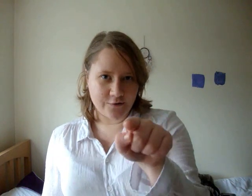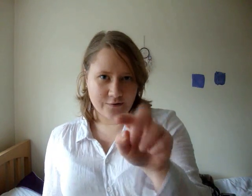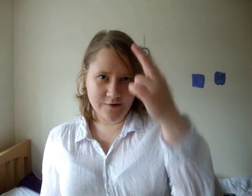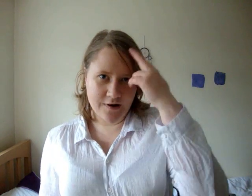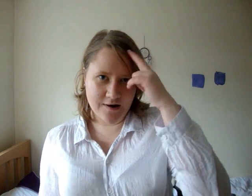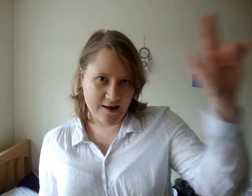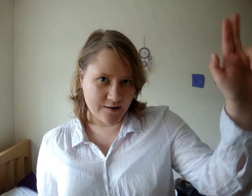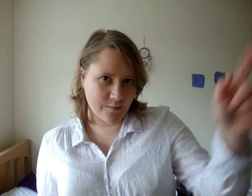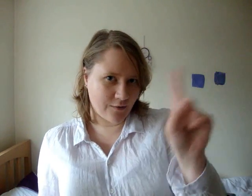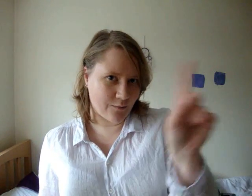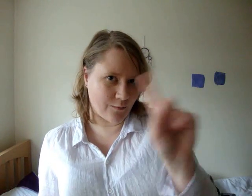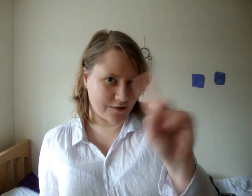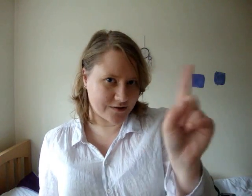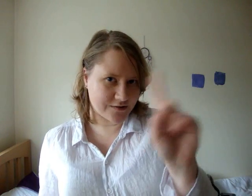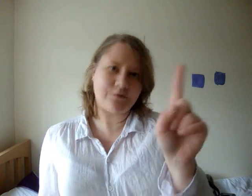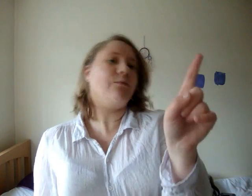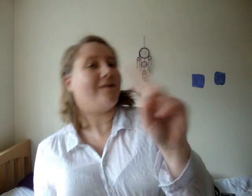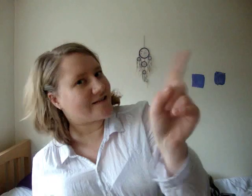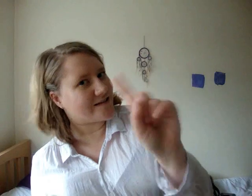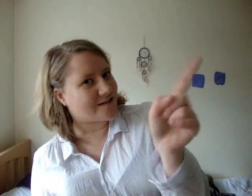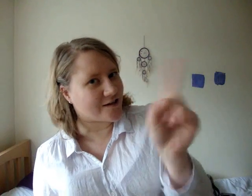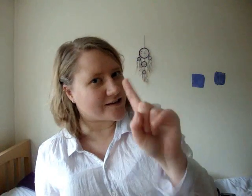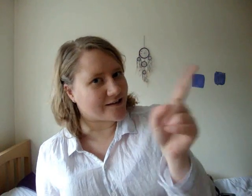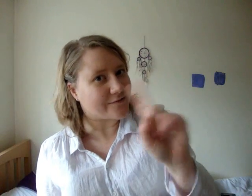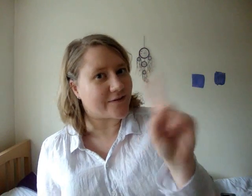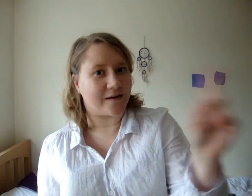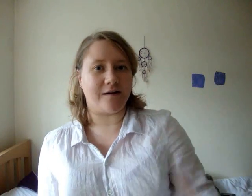you, name, what? What is shaking your finger?